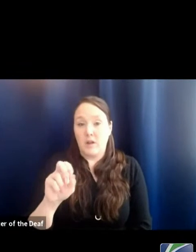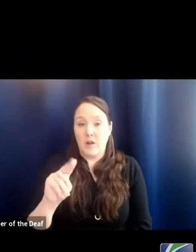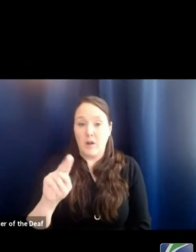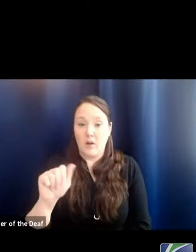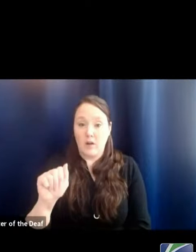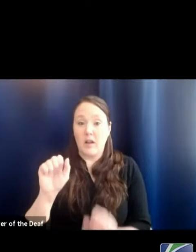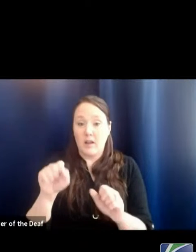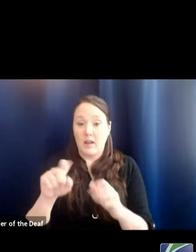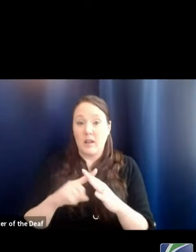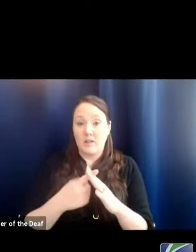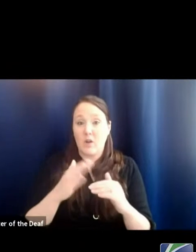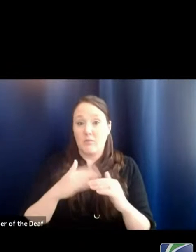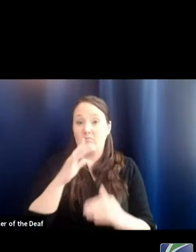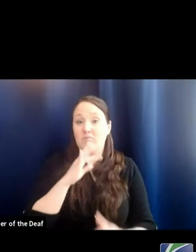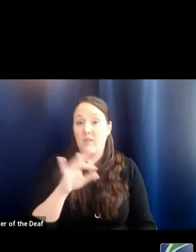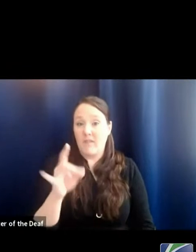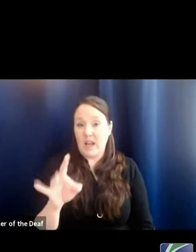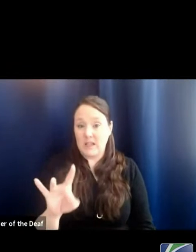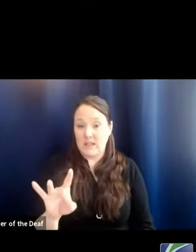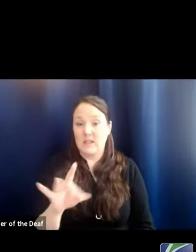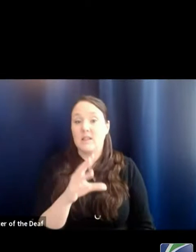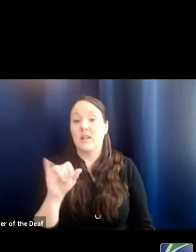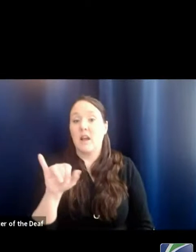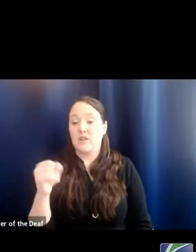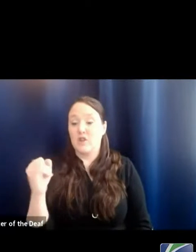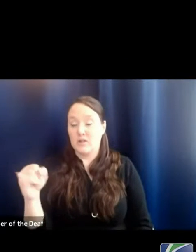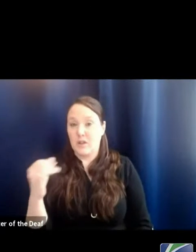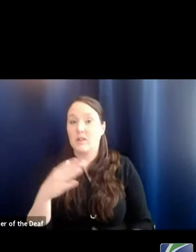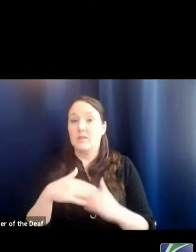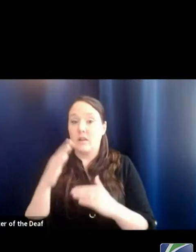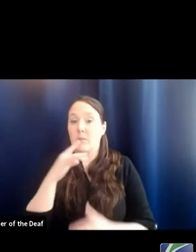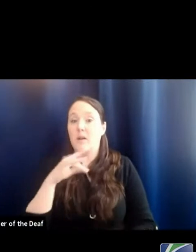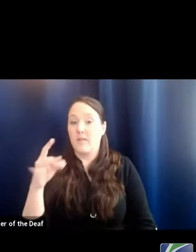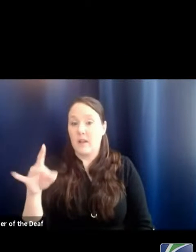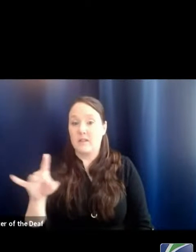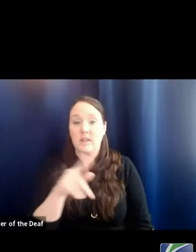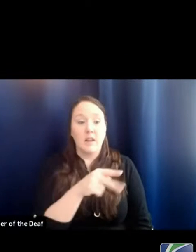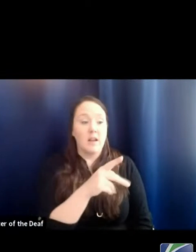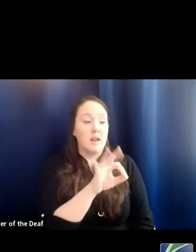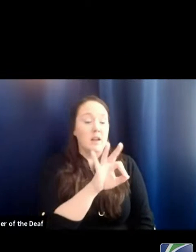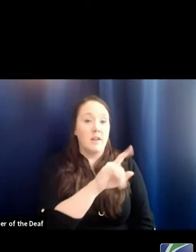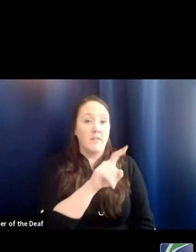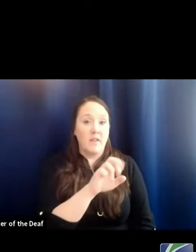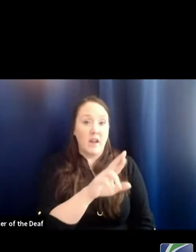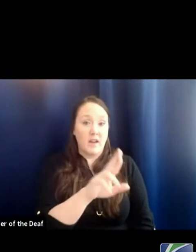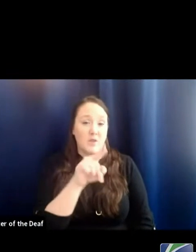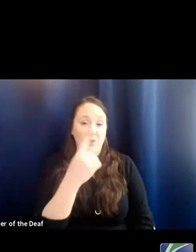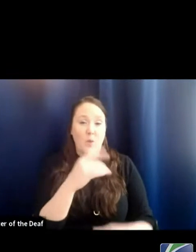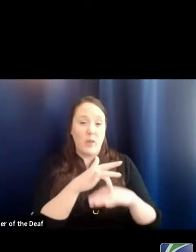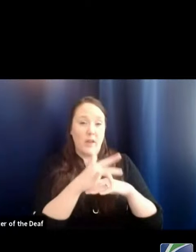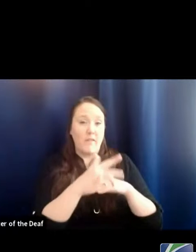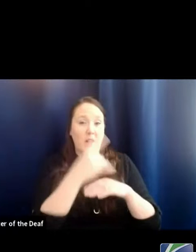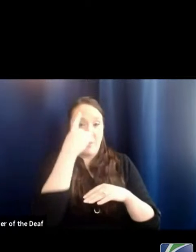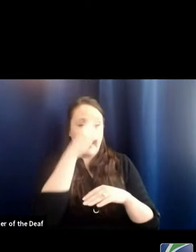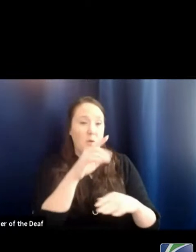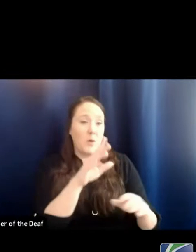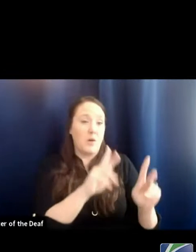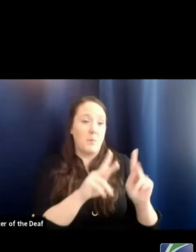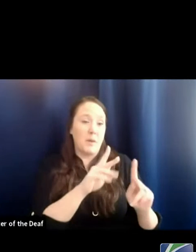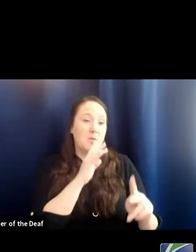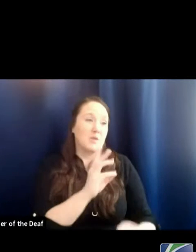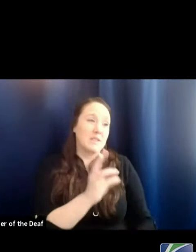people who are over 18, as well as Johnson & Johnson. Pfizer is the only vaccine that's available for people 16 or 17 years